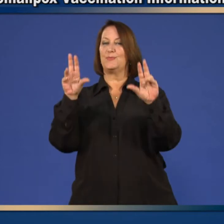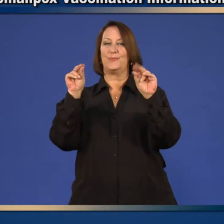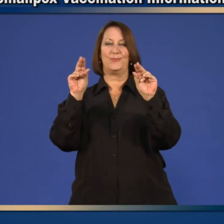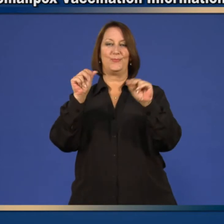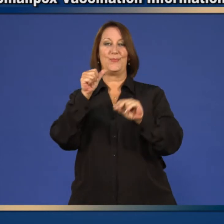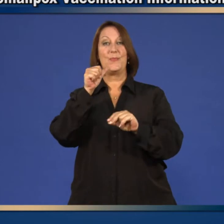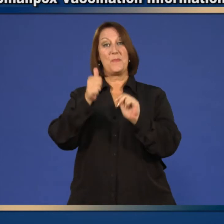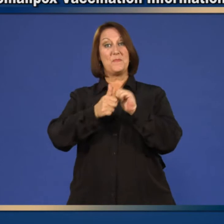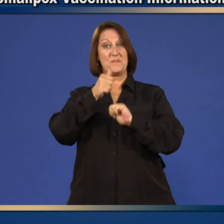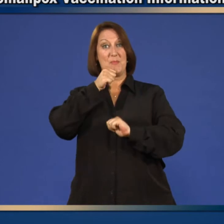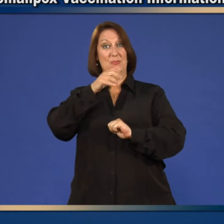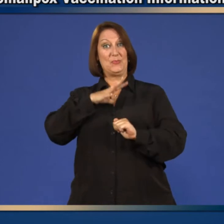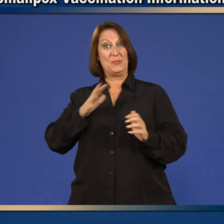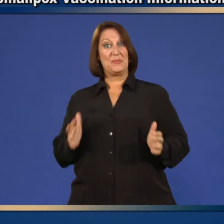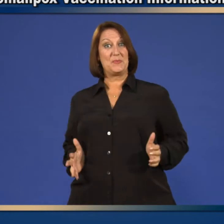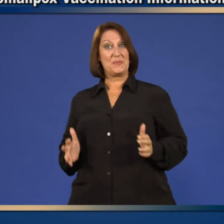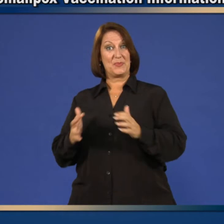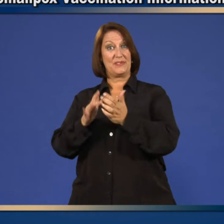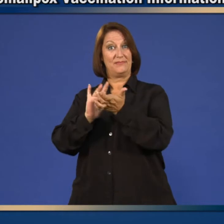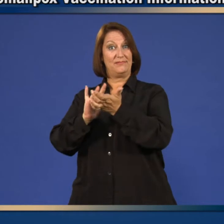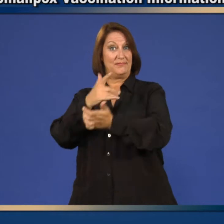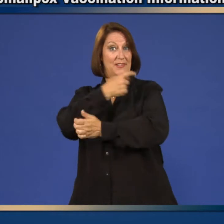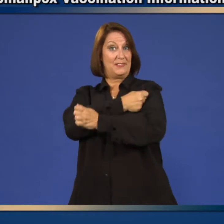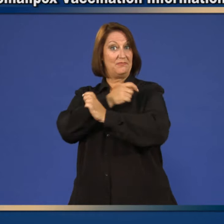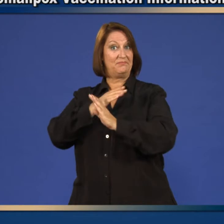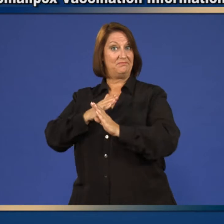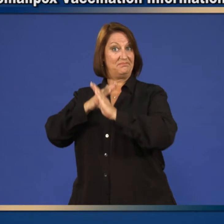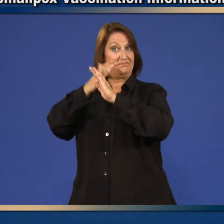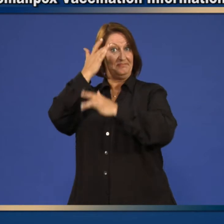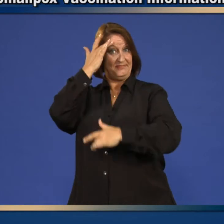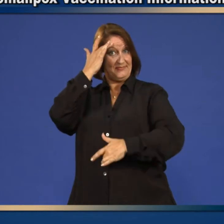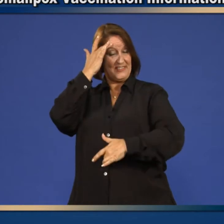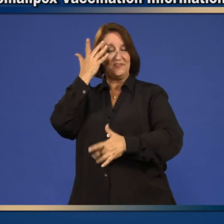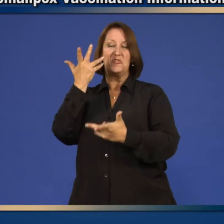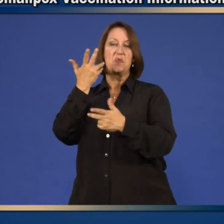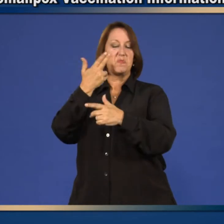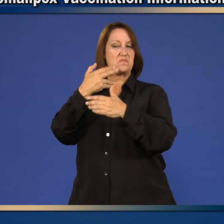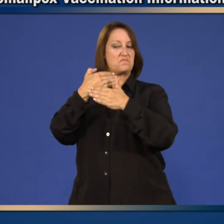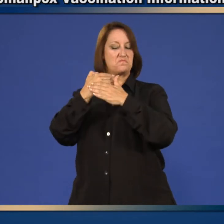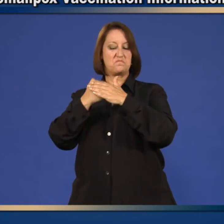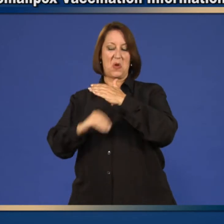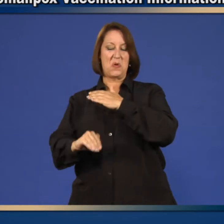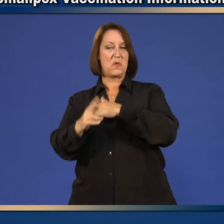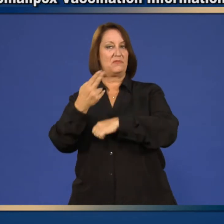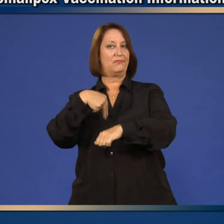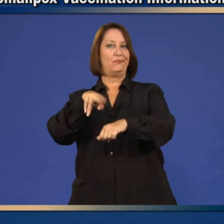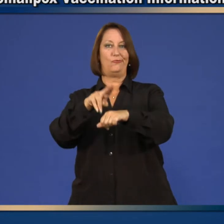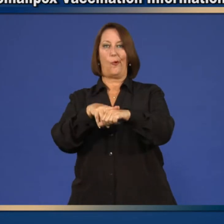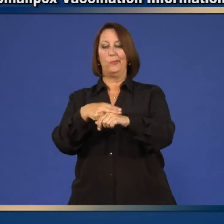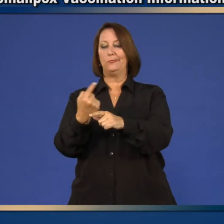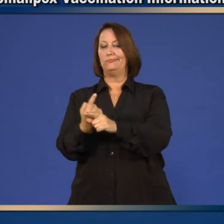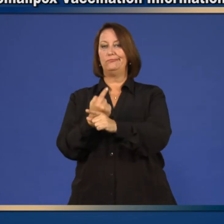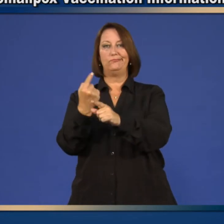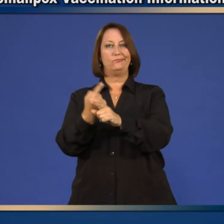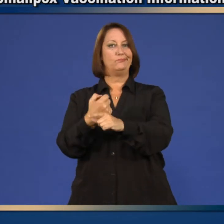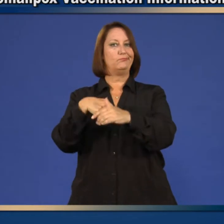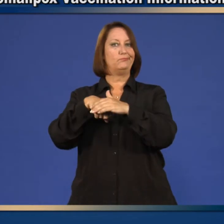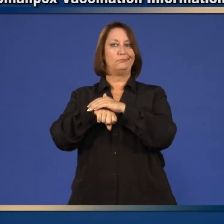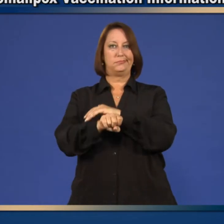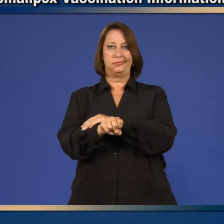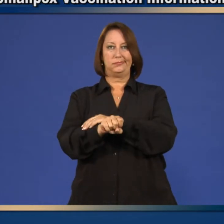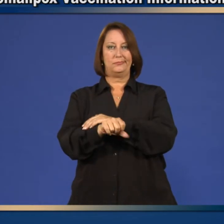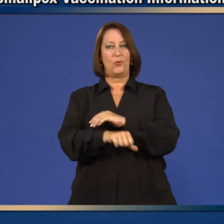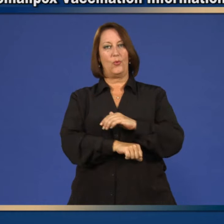Most women who receive smallpox vaccine during pregnancy will deliver normal babies, and standard